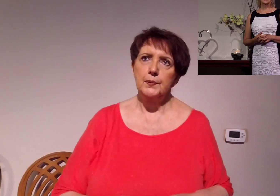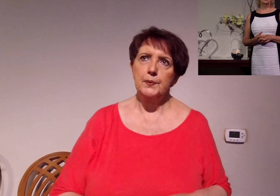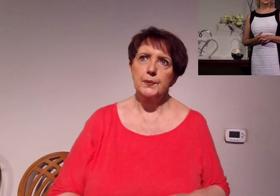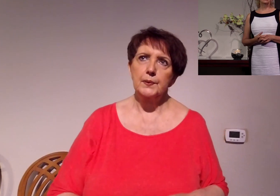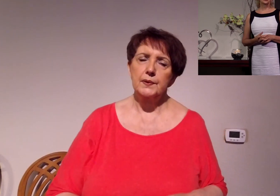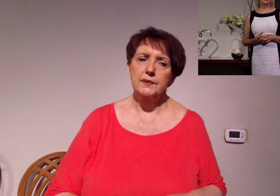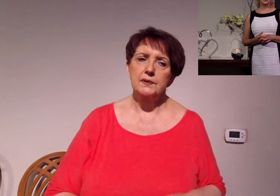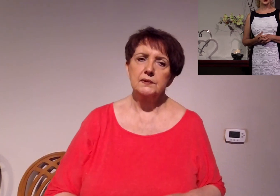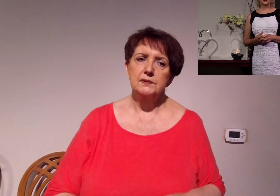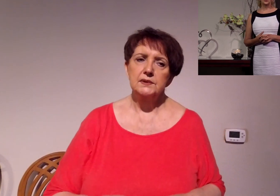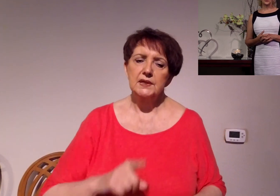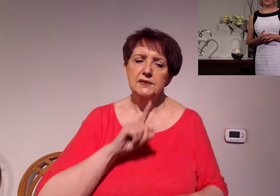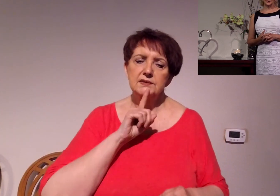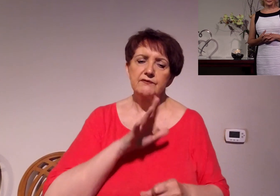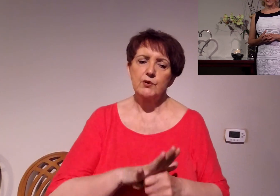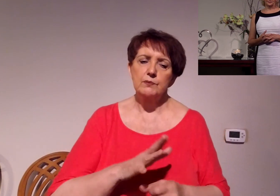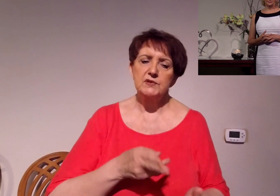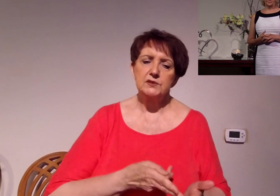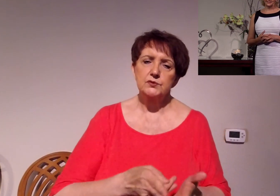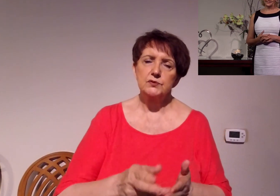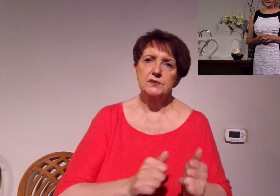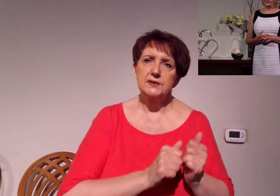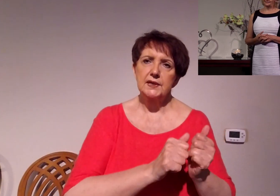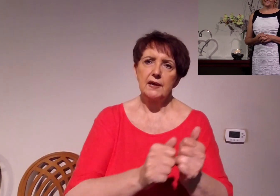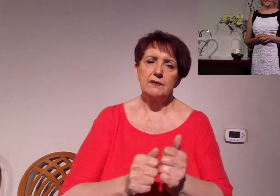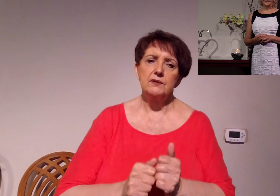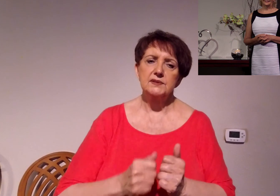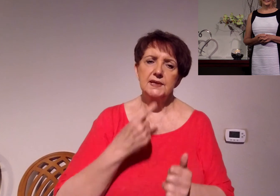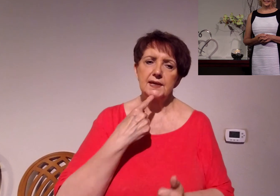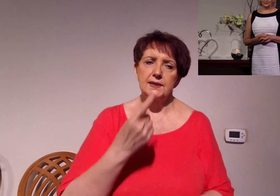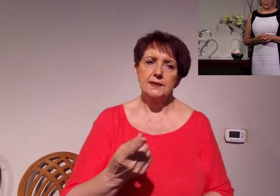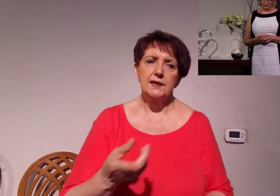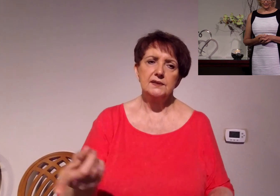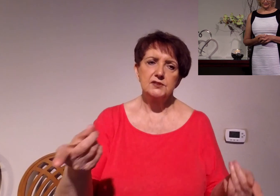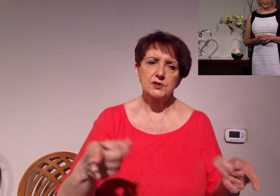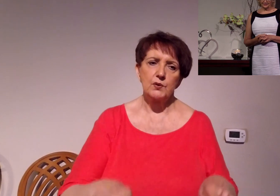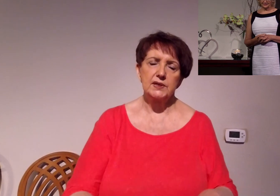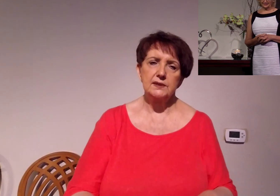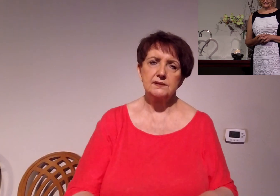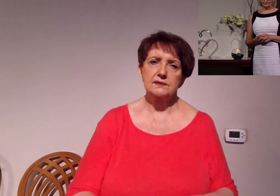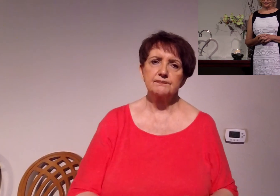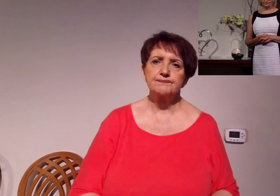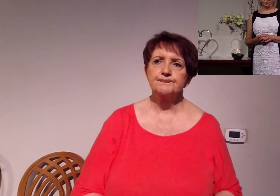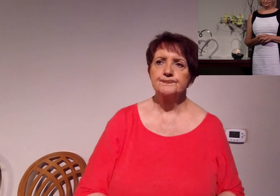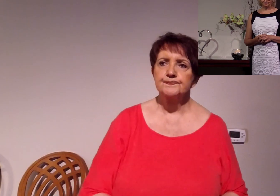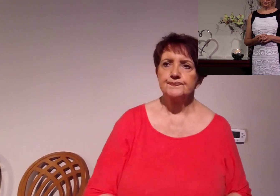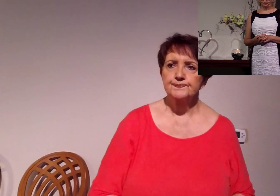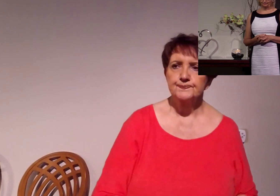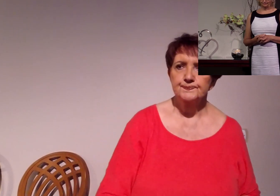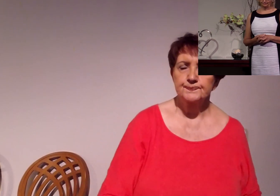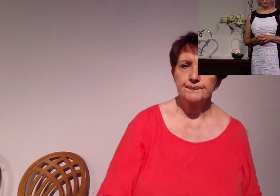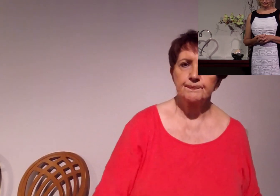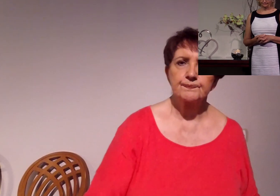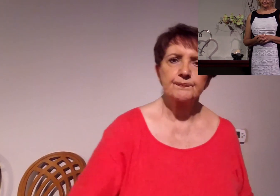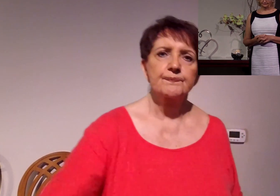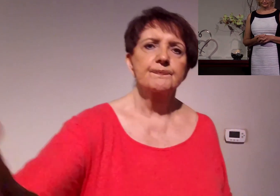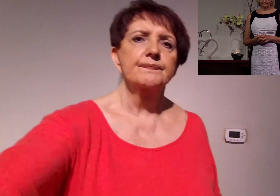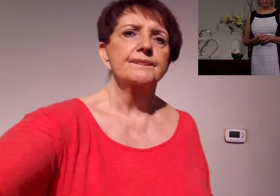Let us simply affirm these truths together by saying, and so it is.